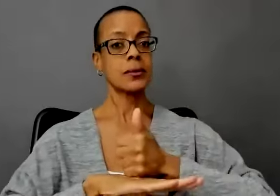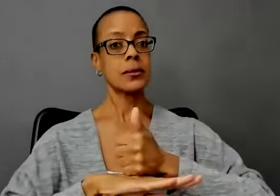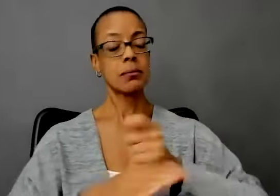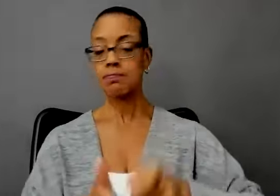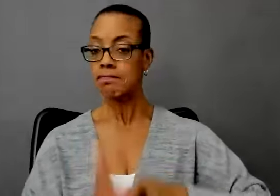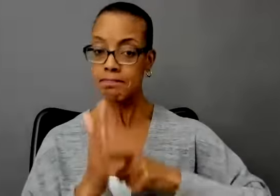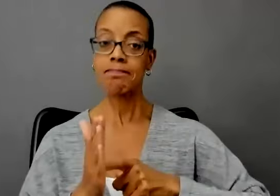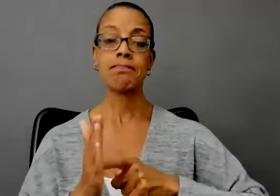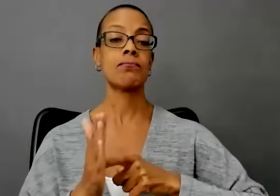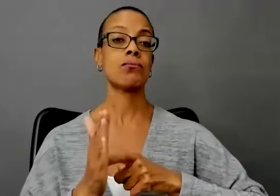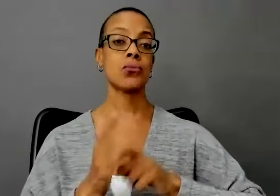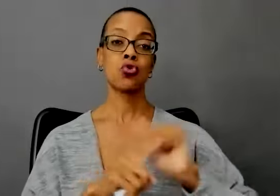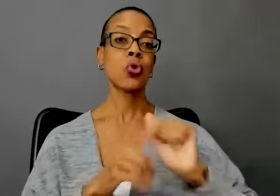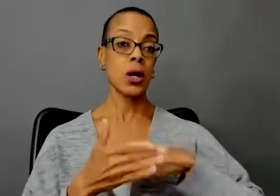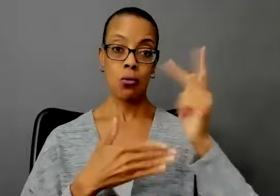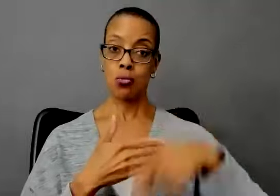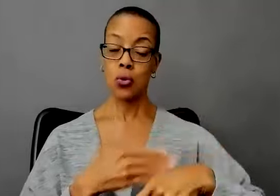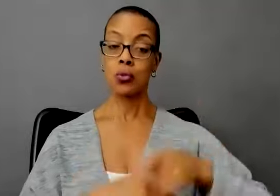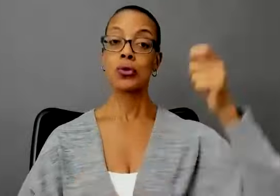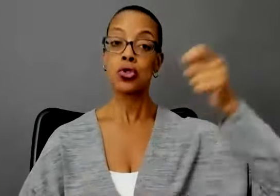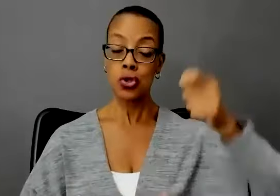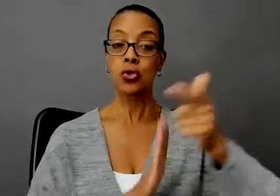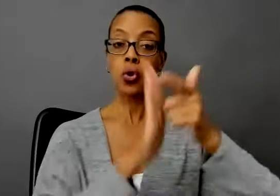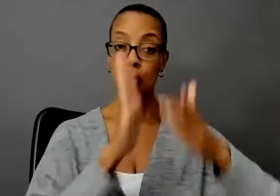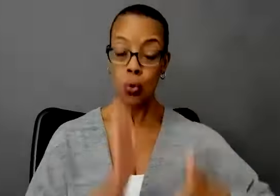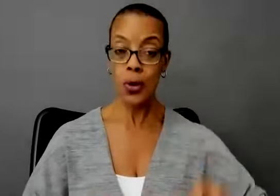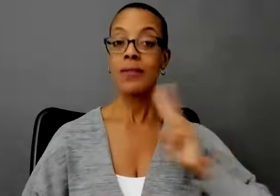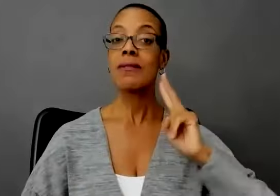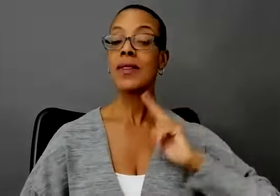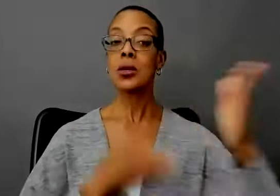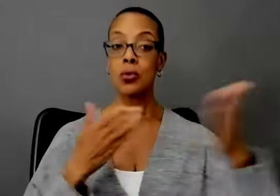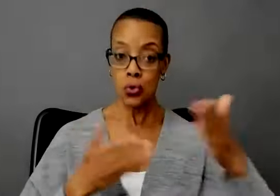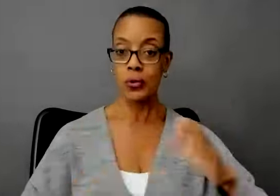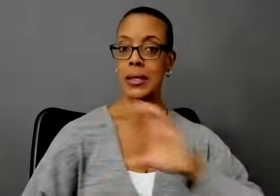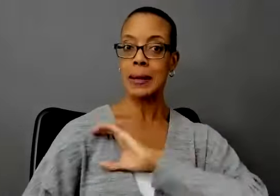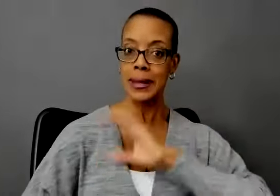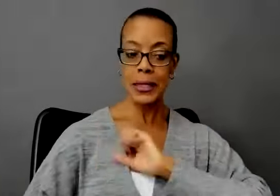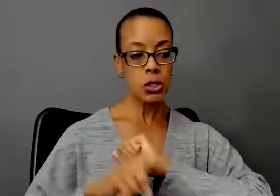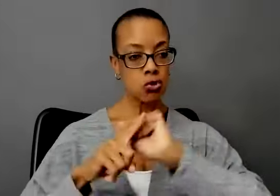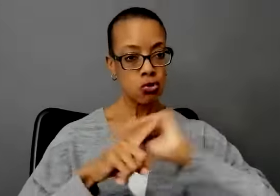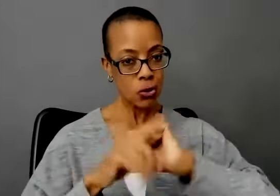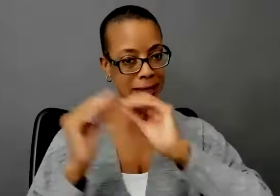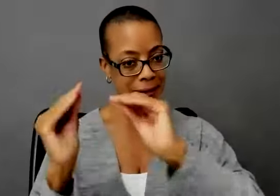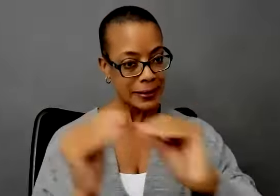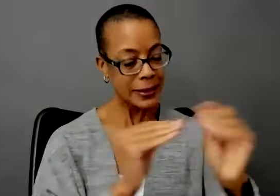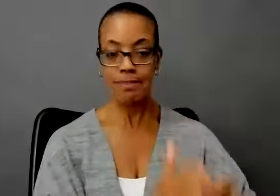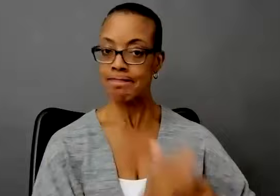training programs for judges, lawyers, victim services, and law enforcement on the importance and nuances of publication ban laws and